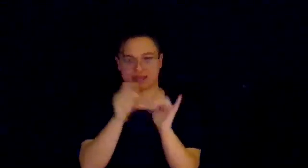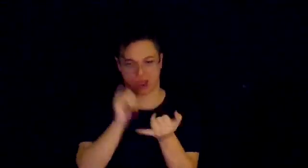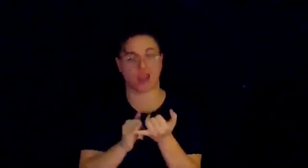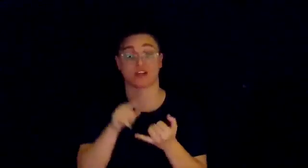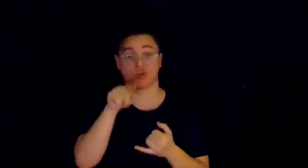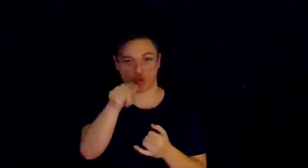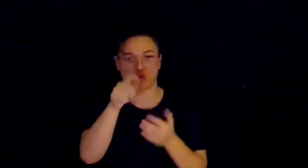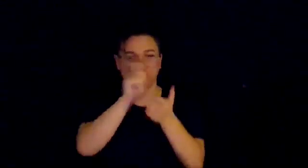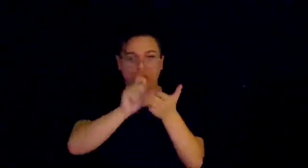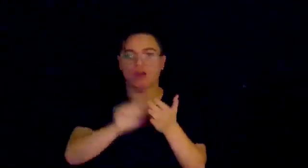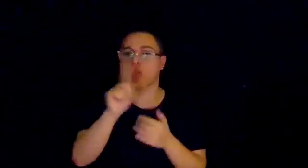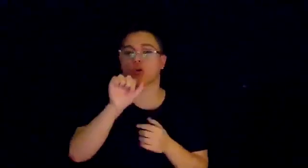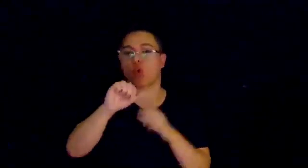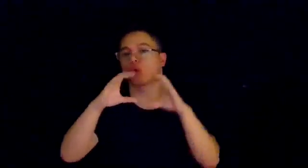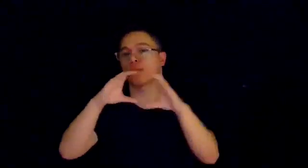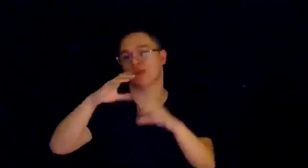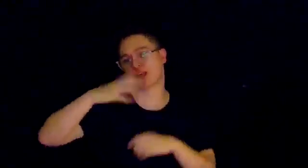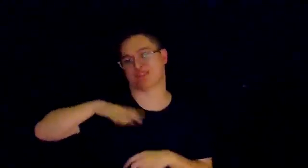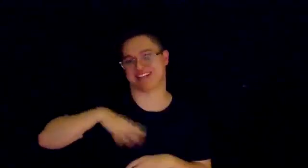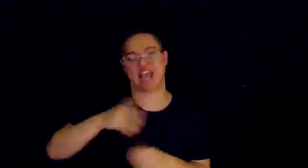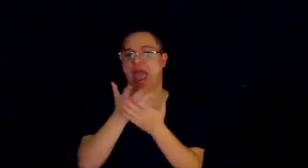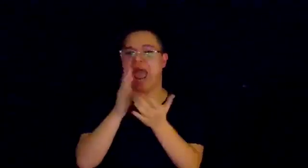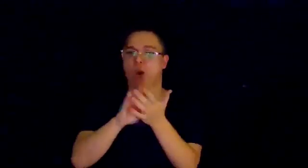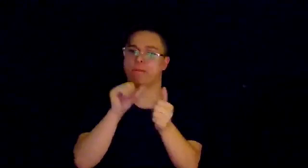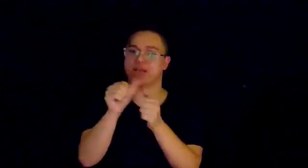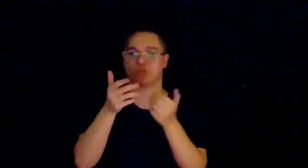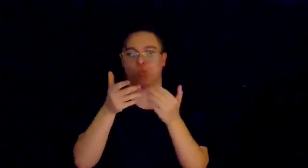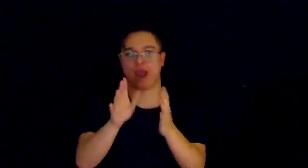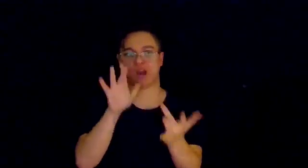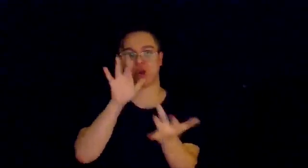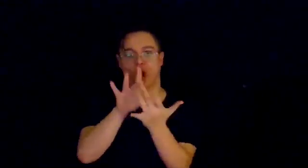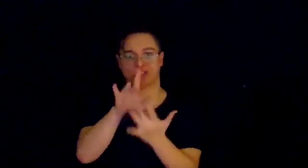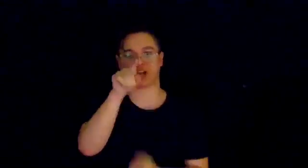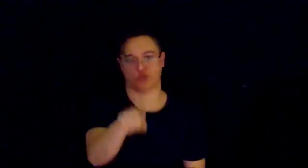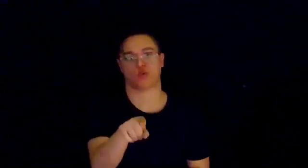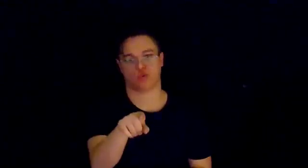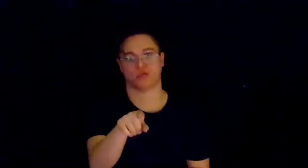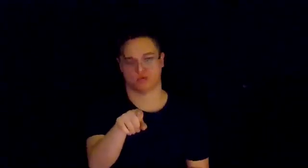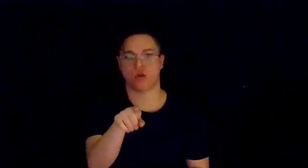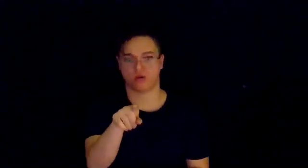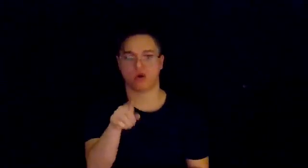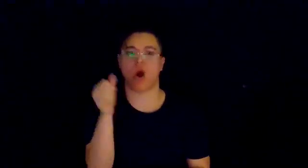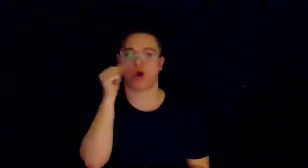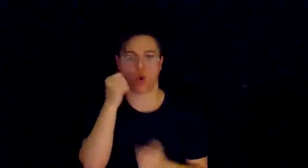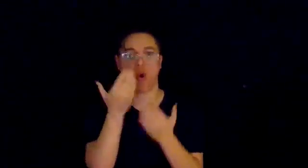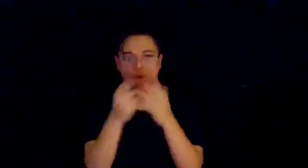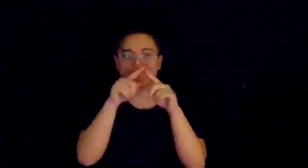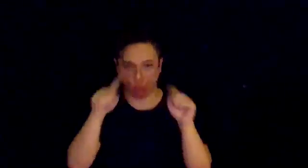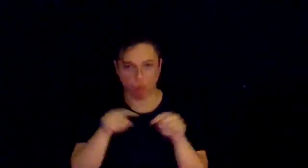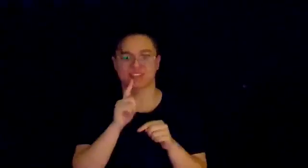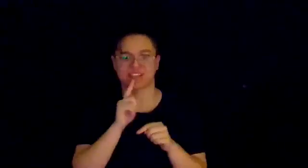out to the NDIS, you can write what your communication needs are and what's the best way to contact